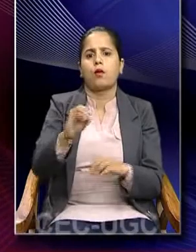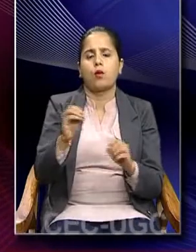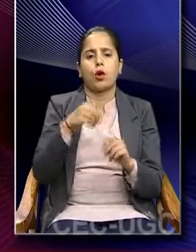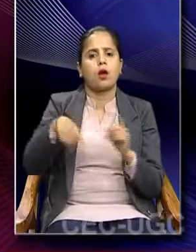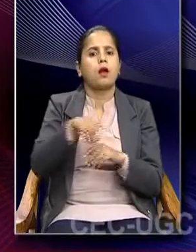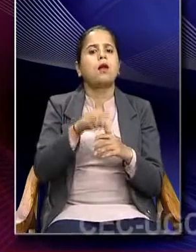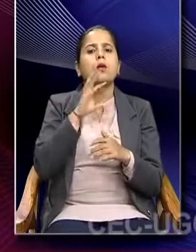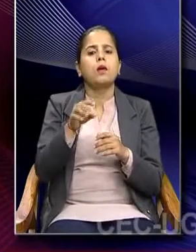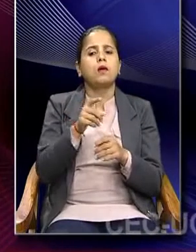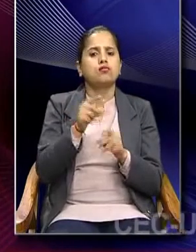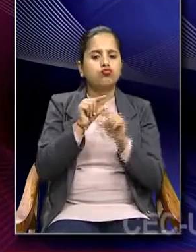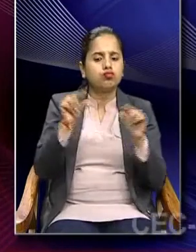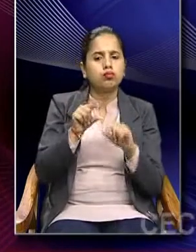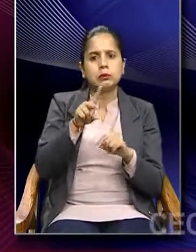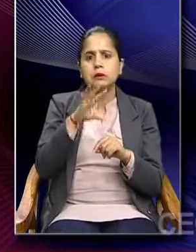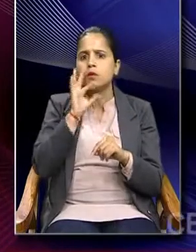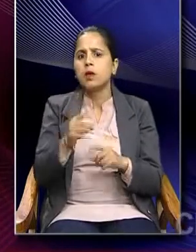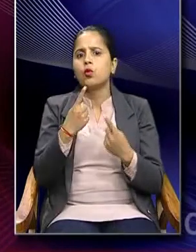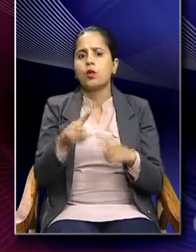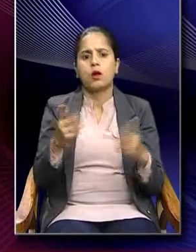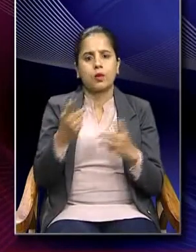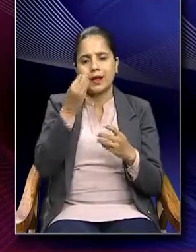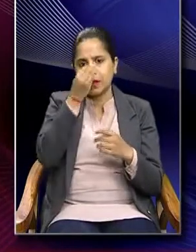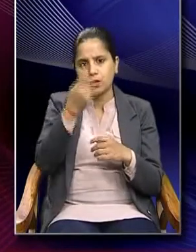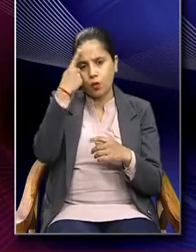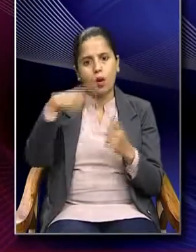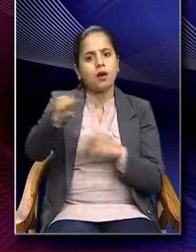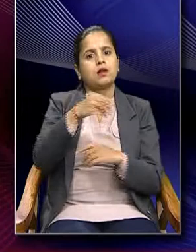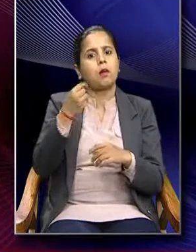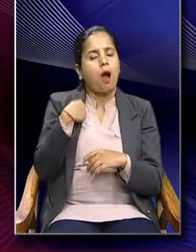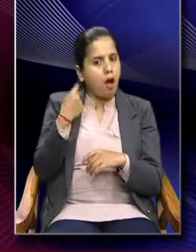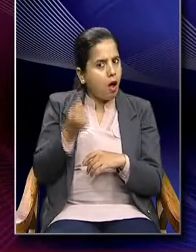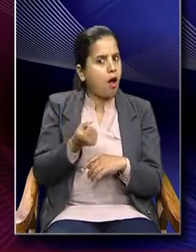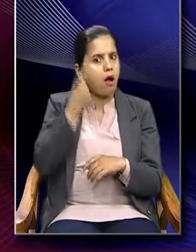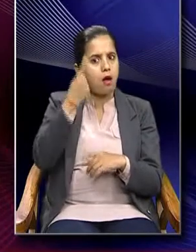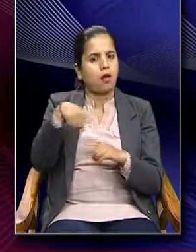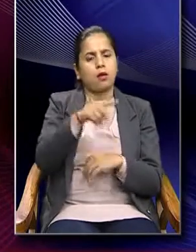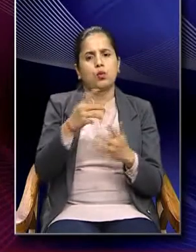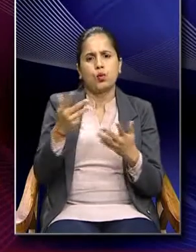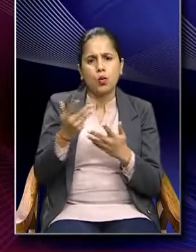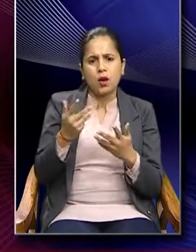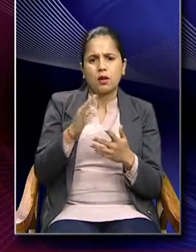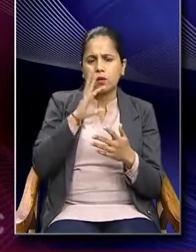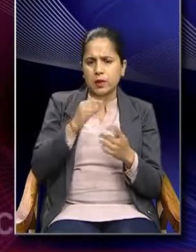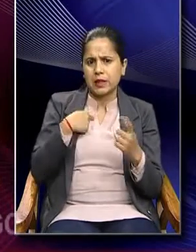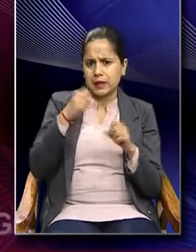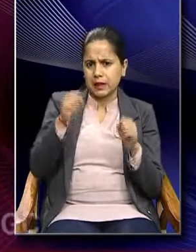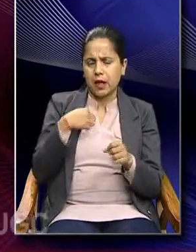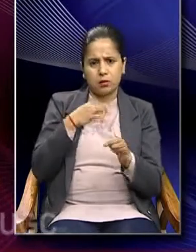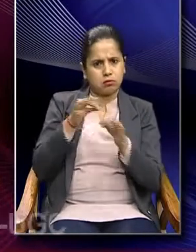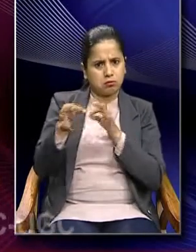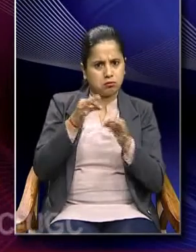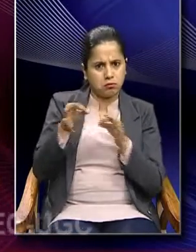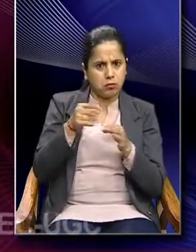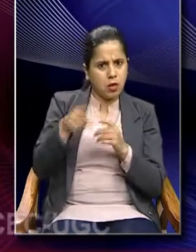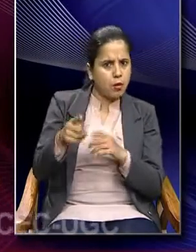operational definition so that it became easy for certain states to understand what exactly can be defined or